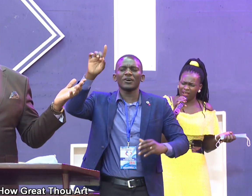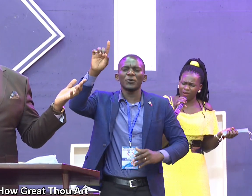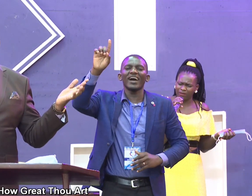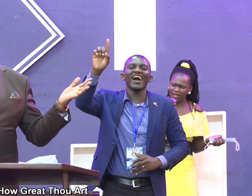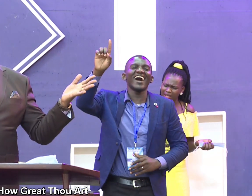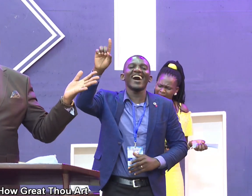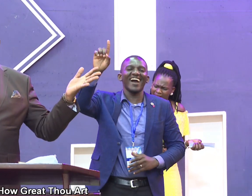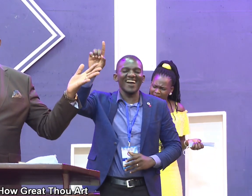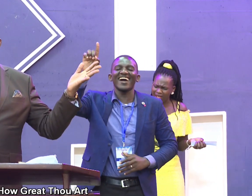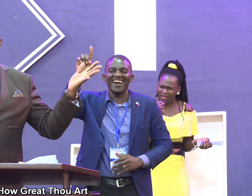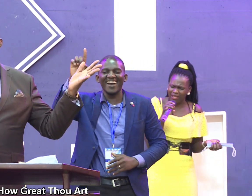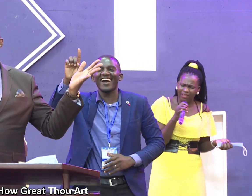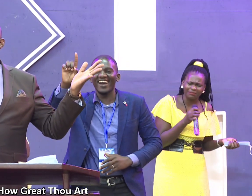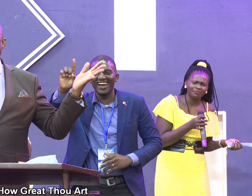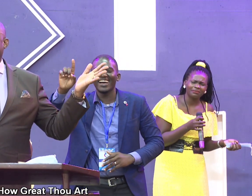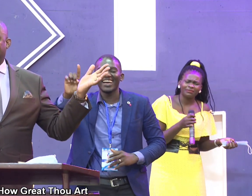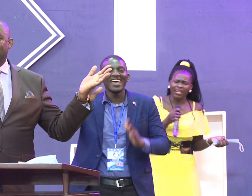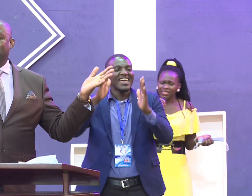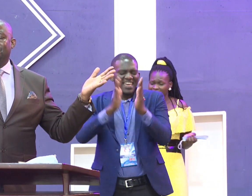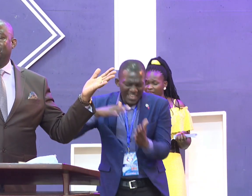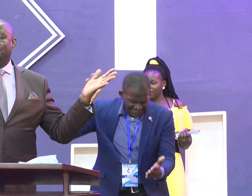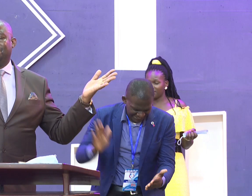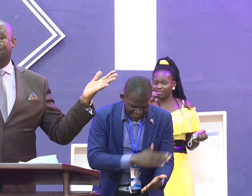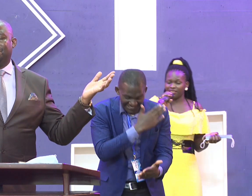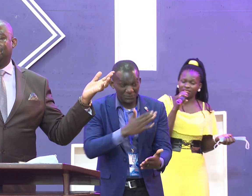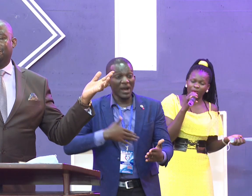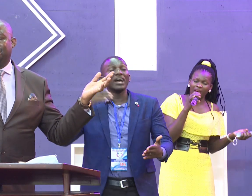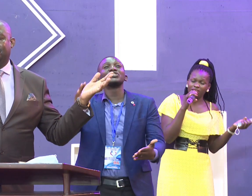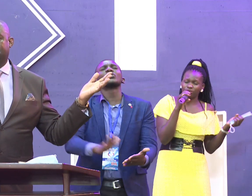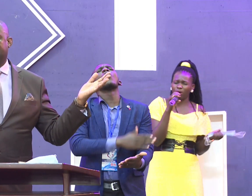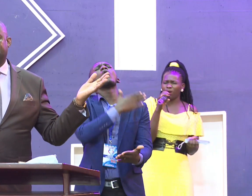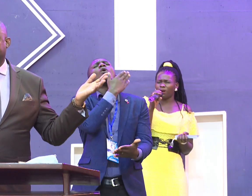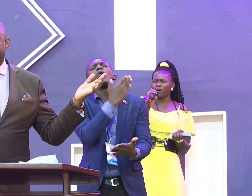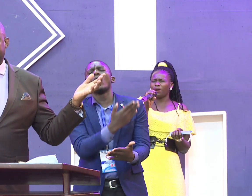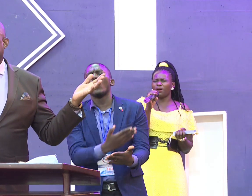One more time, then sings my soul.